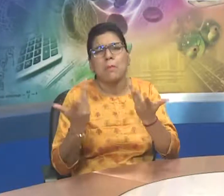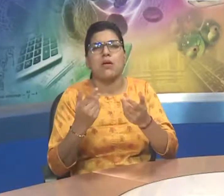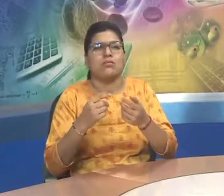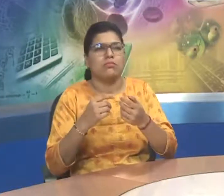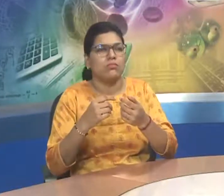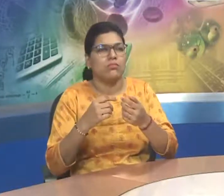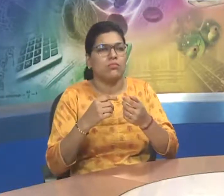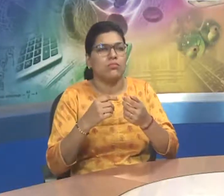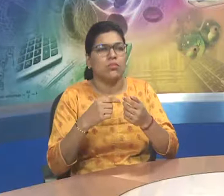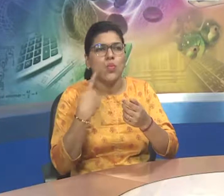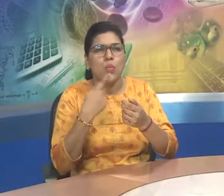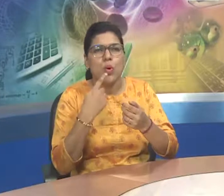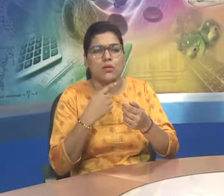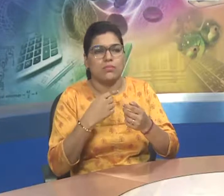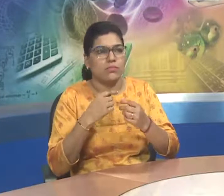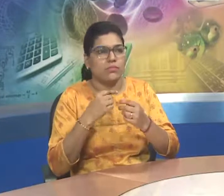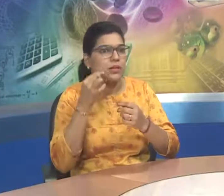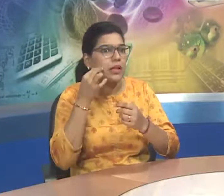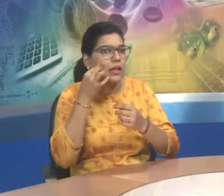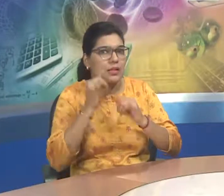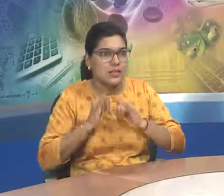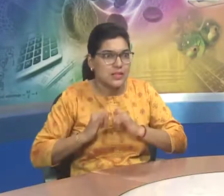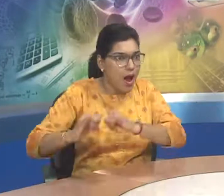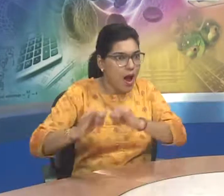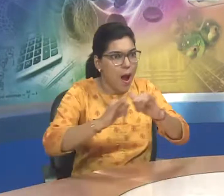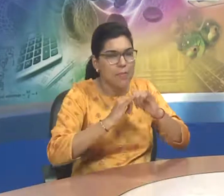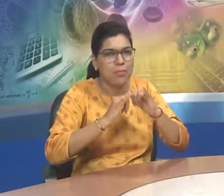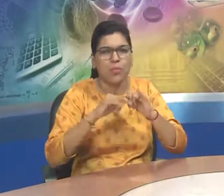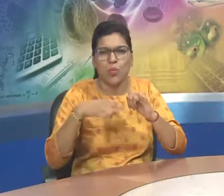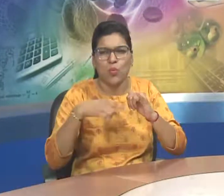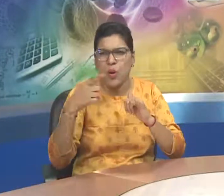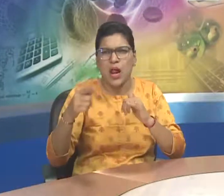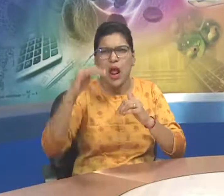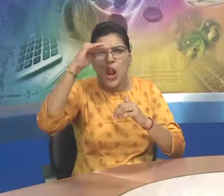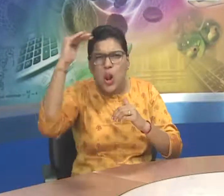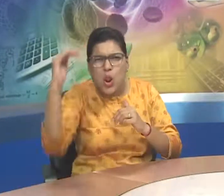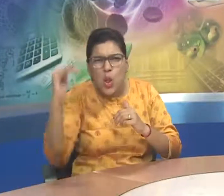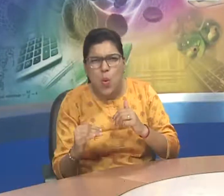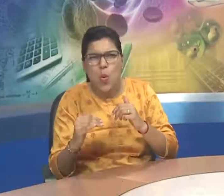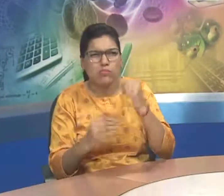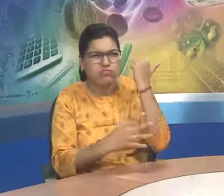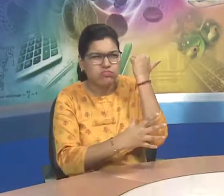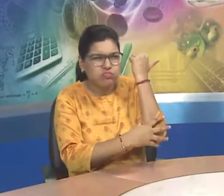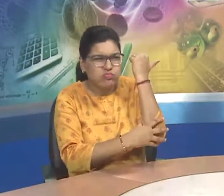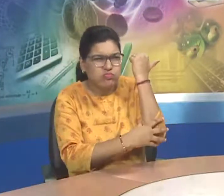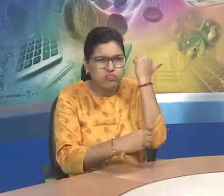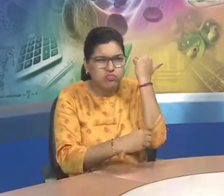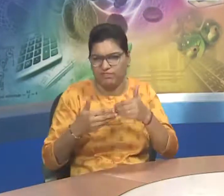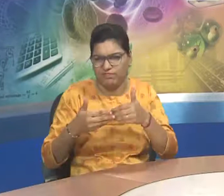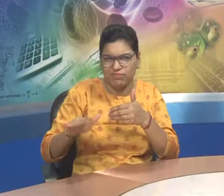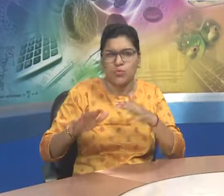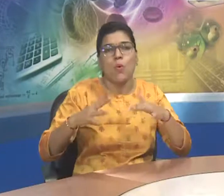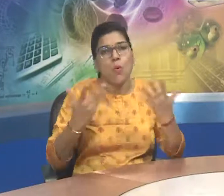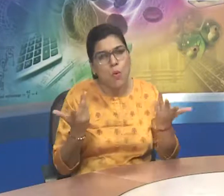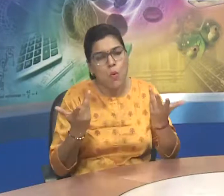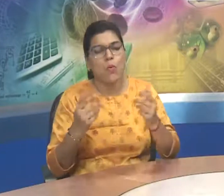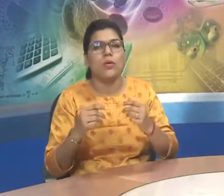on the basis of their caste, color, complexion,